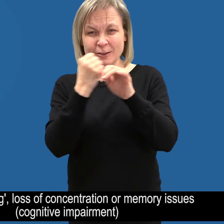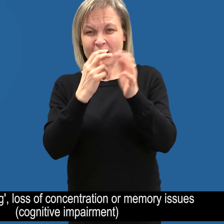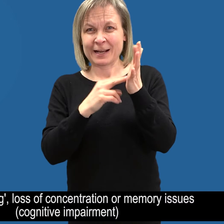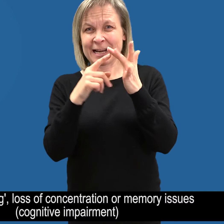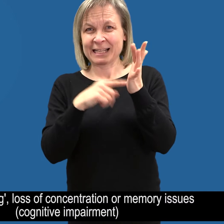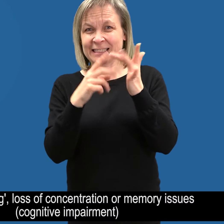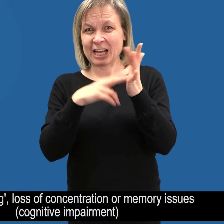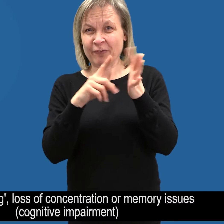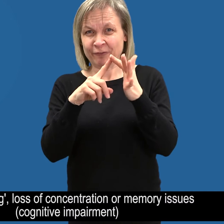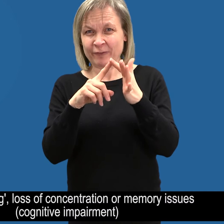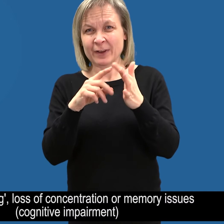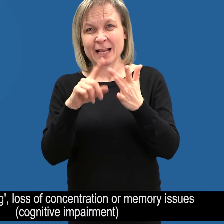impairment,